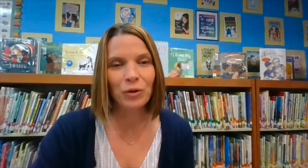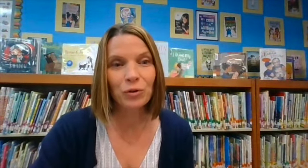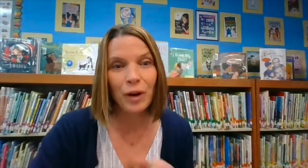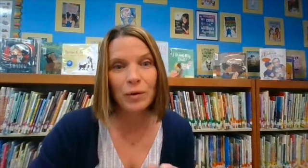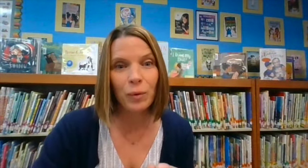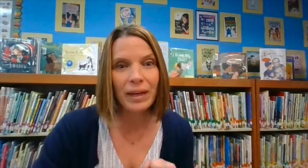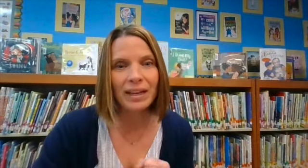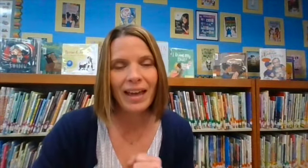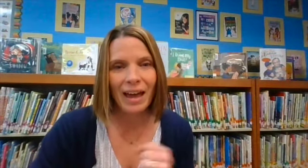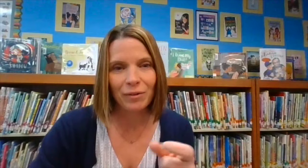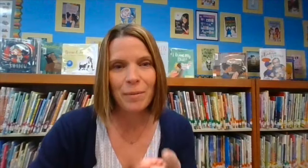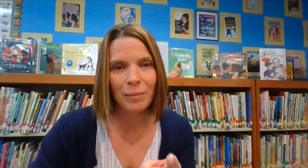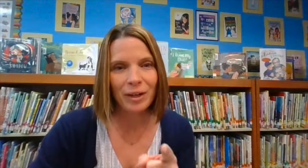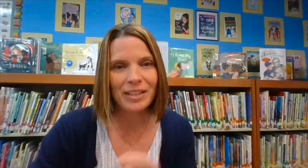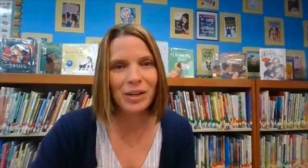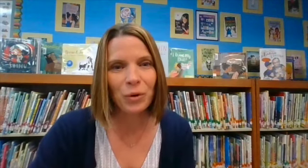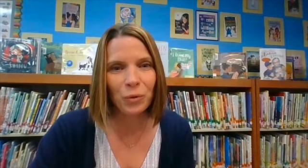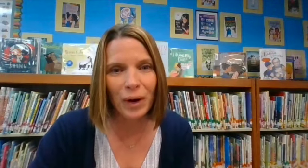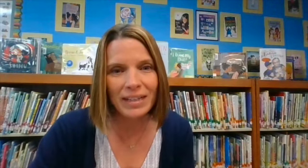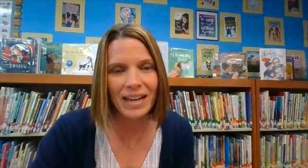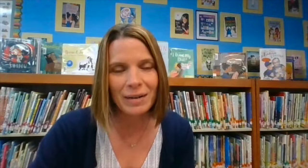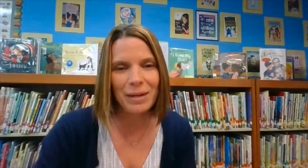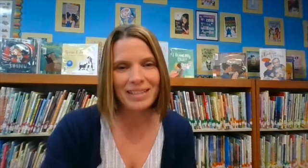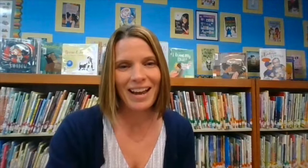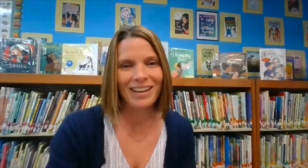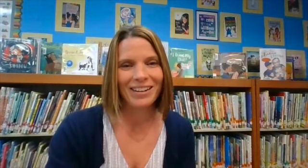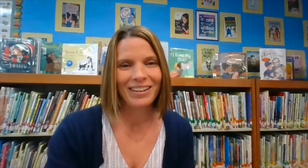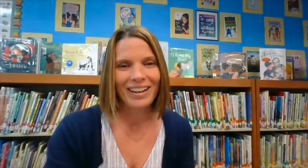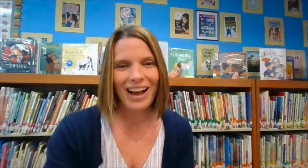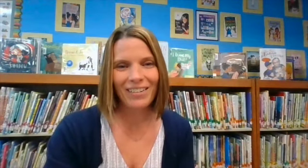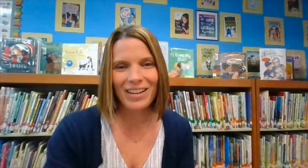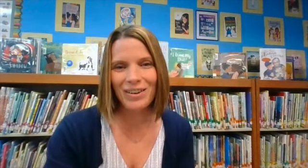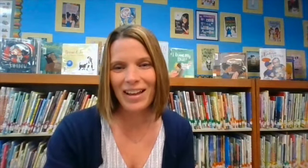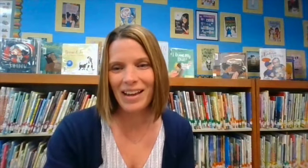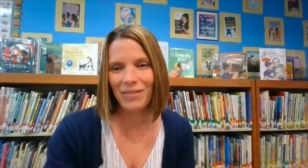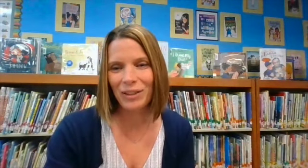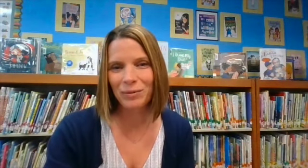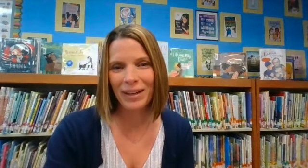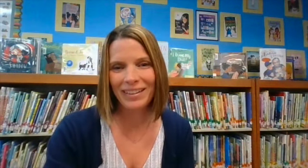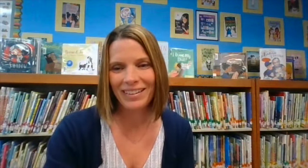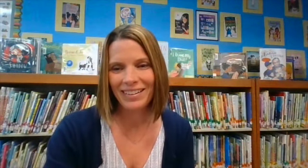great week. And remember, it's a great day to be a tiger. All right, you guys, have a good one.